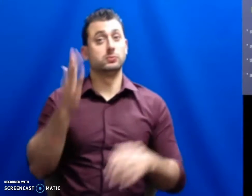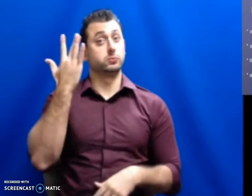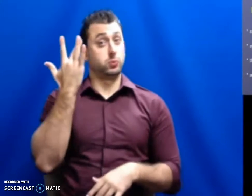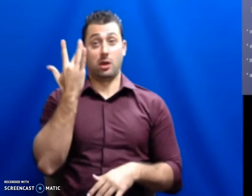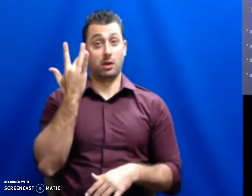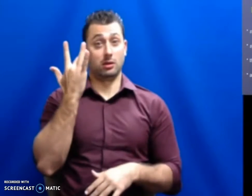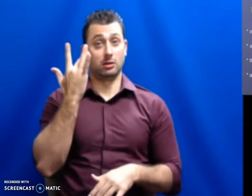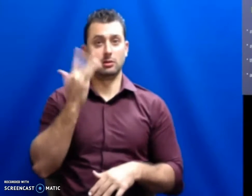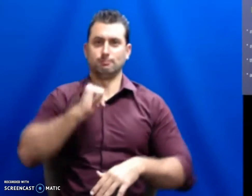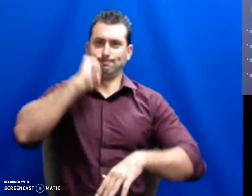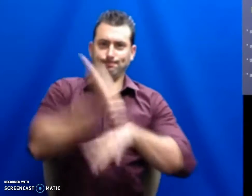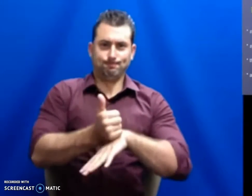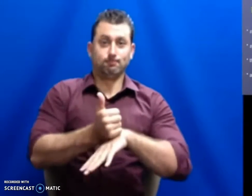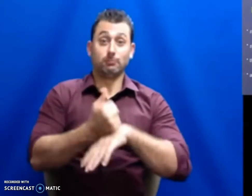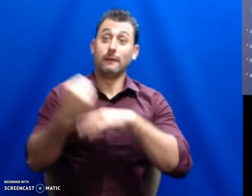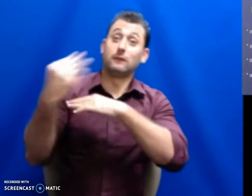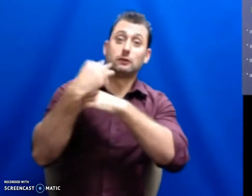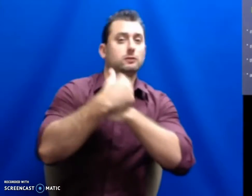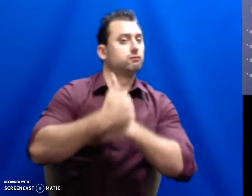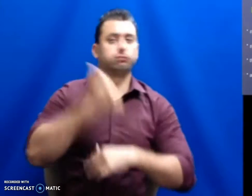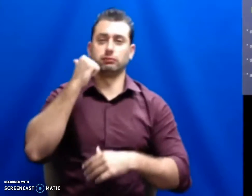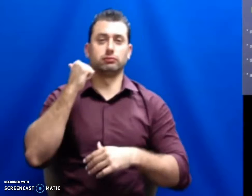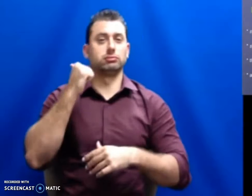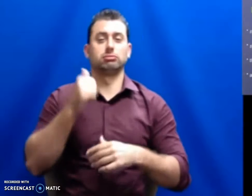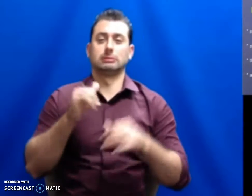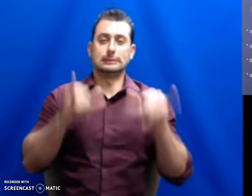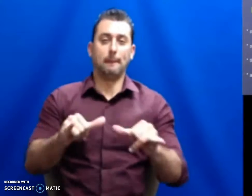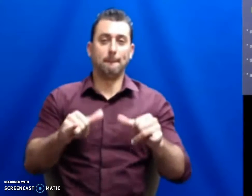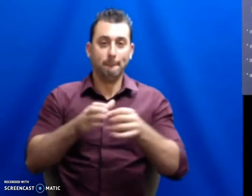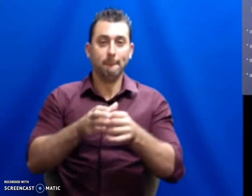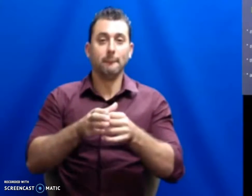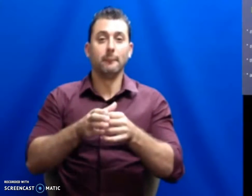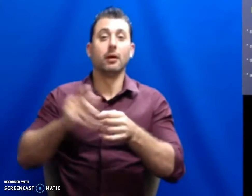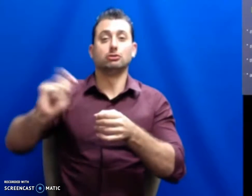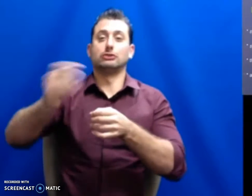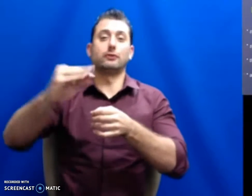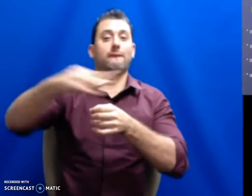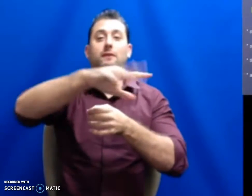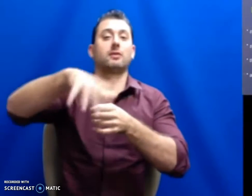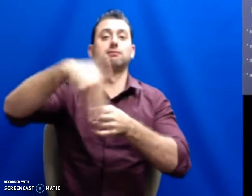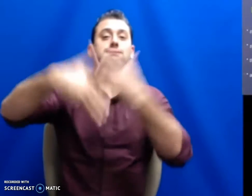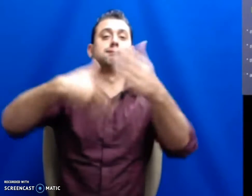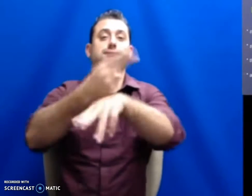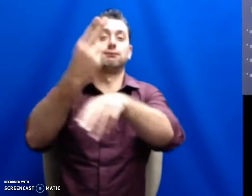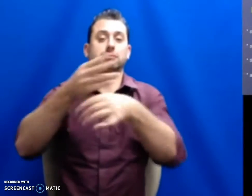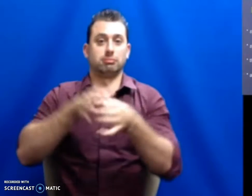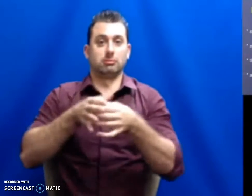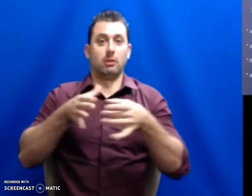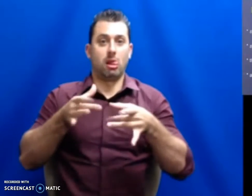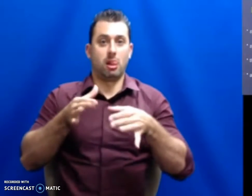Like, for example, Latin is a dead language because it has no other outside influences. Everything else happens around it,